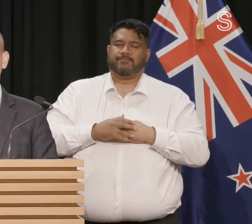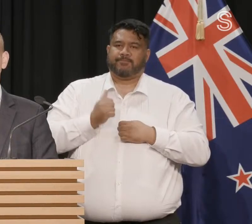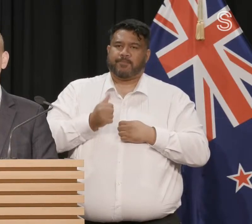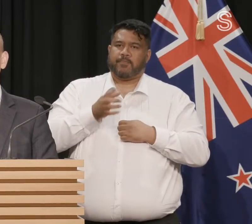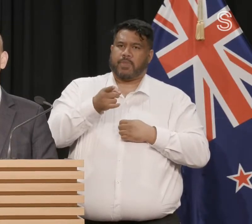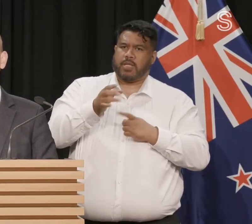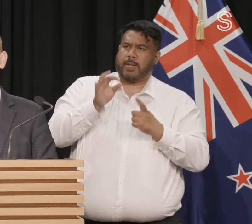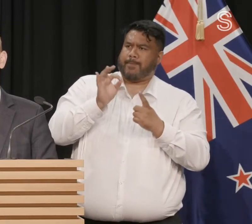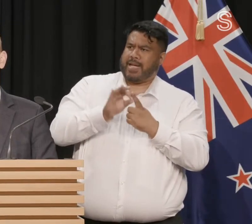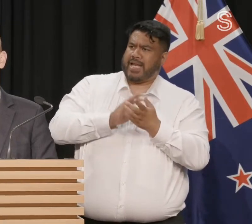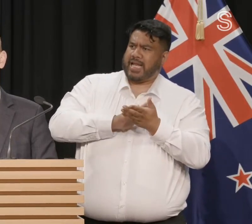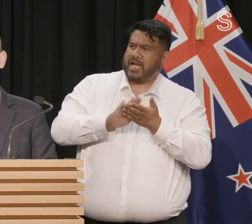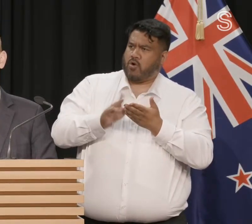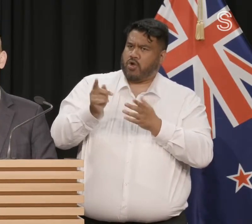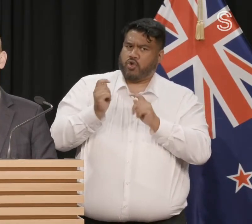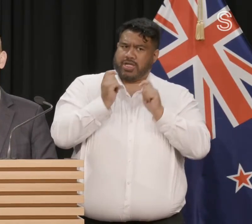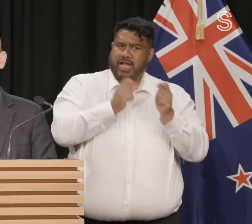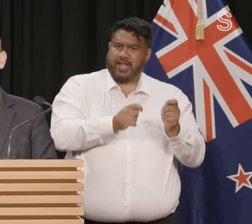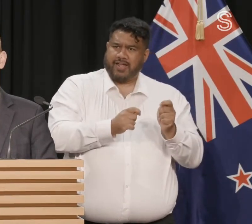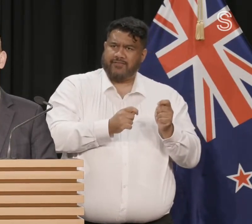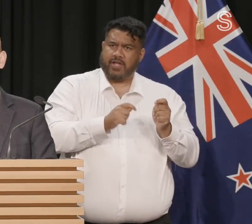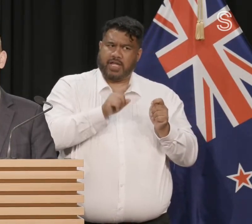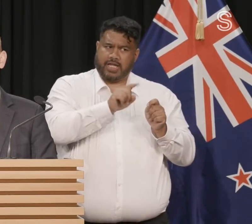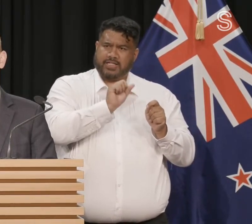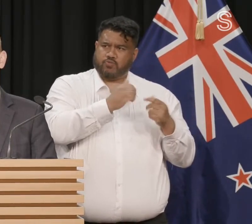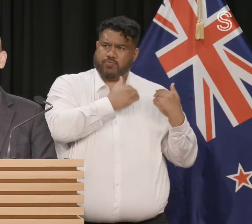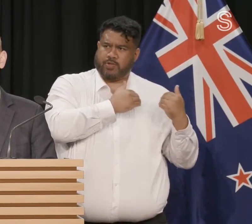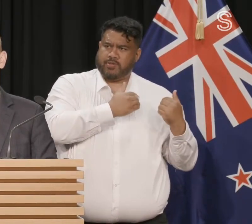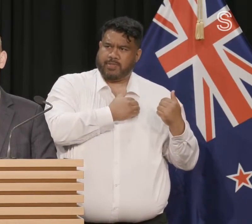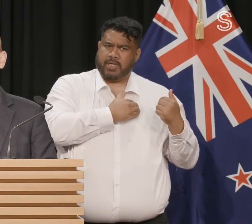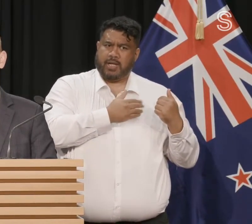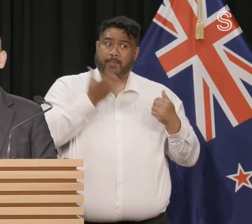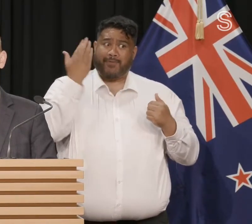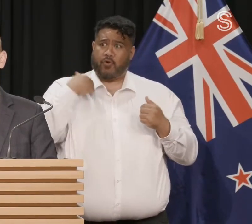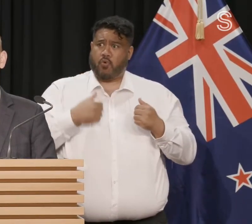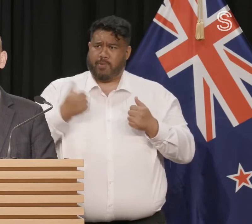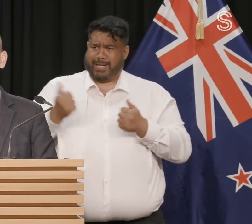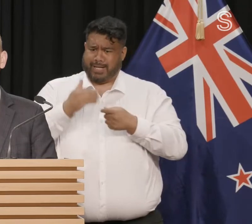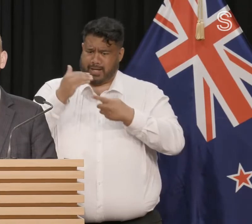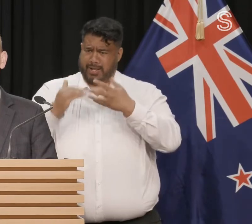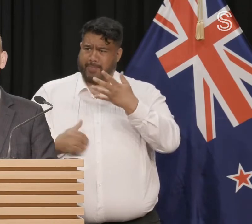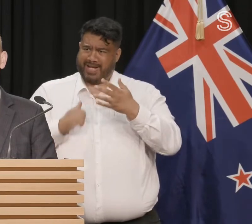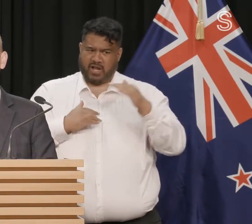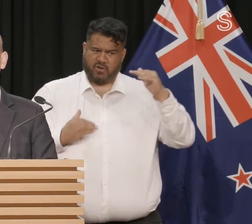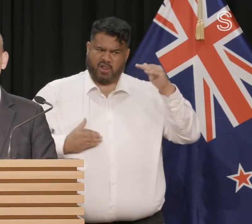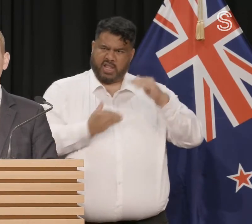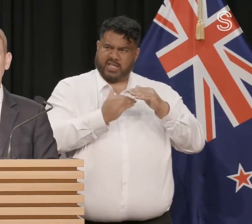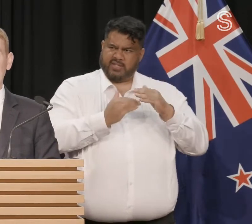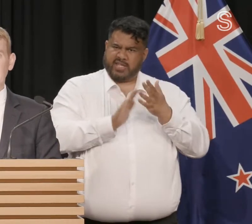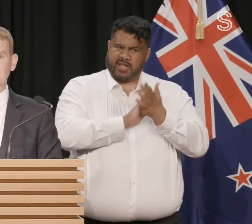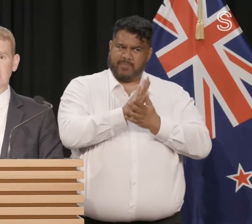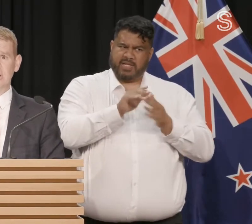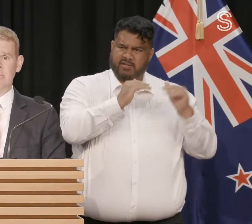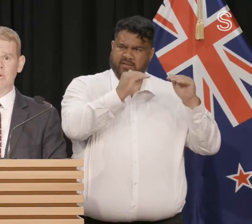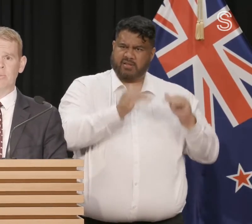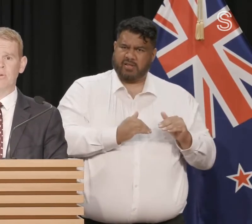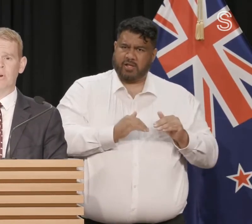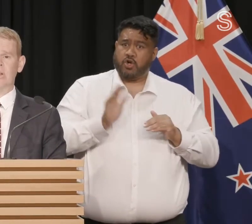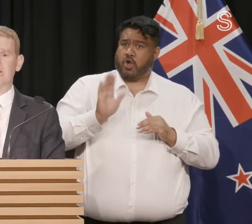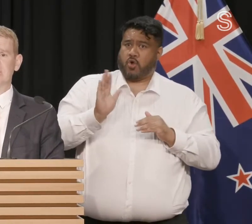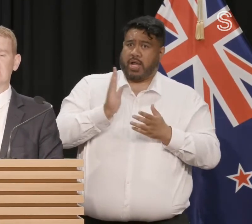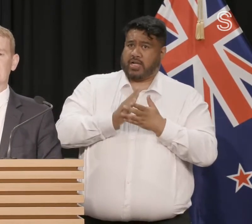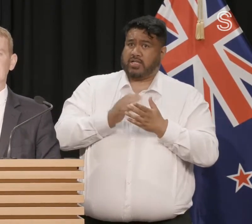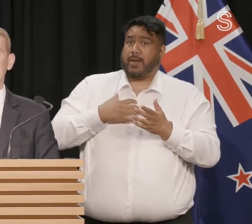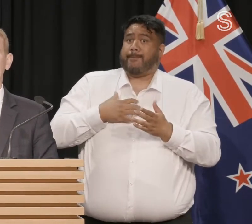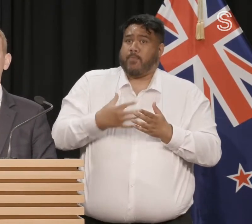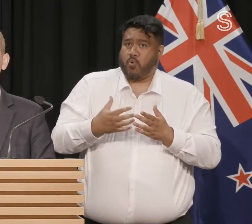those limited number of portfolios? That seems like a demotion for him when he has a lot of experience and a big skill set. It's actually an expansion in the number of